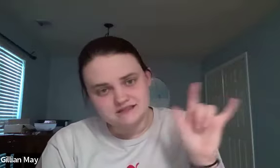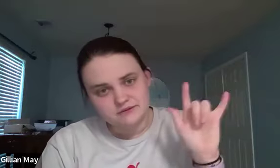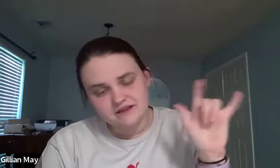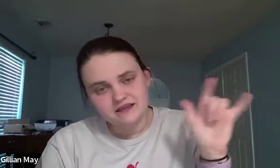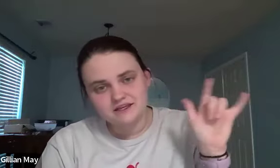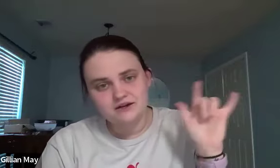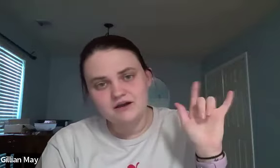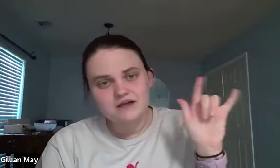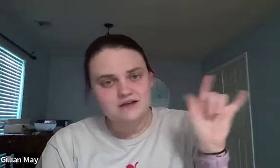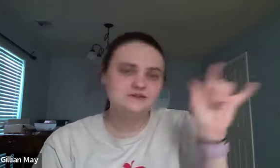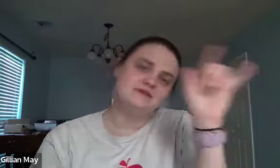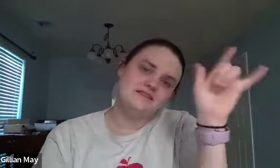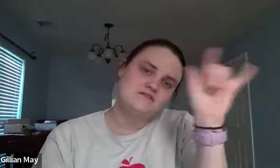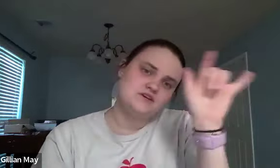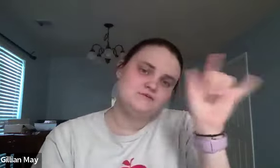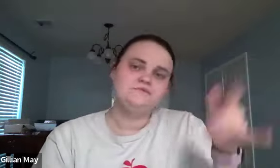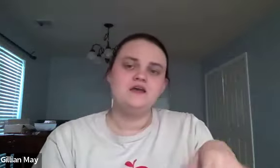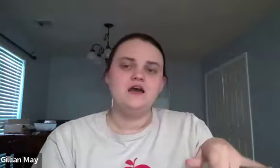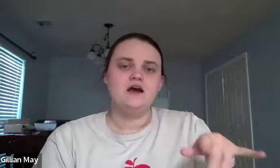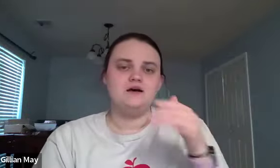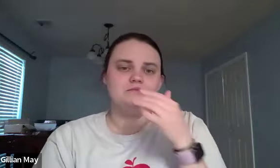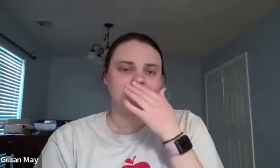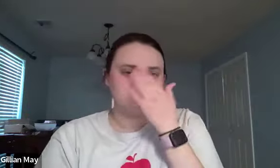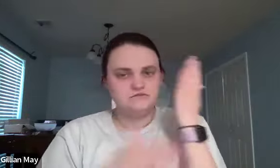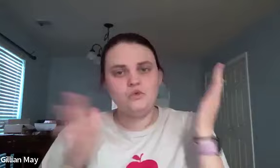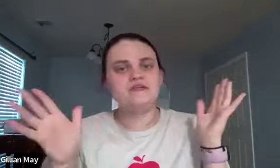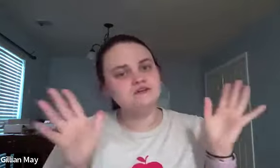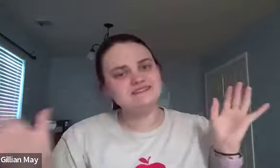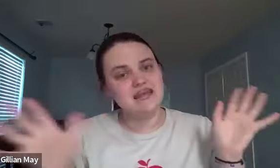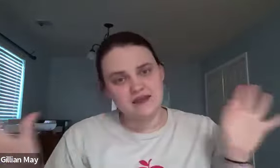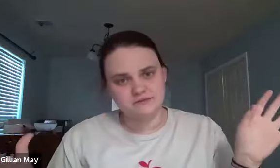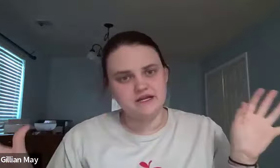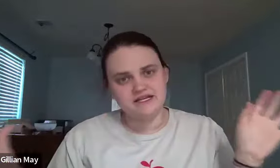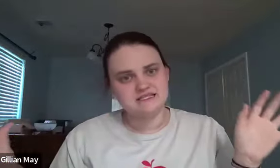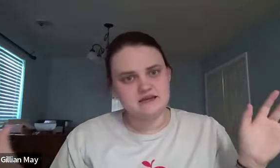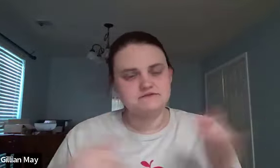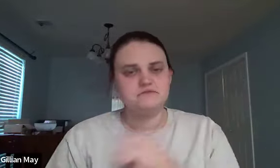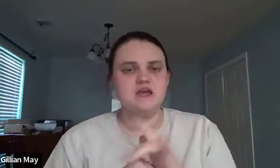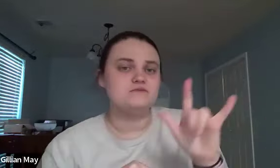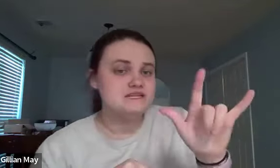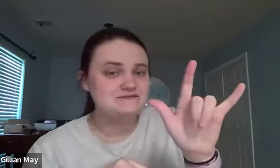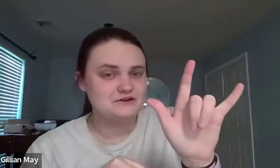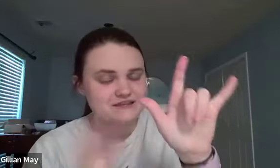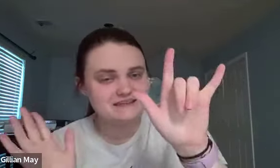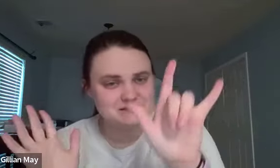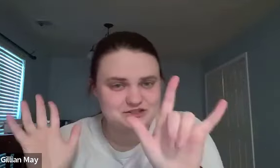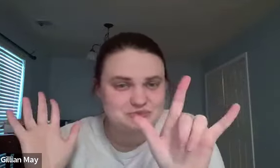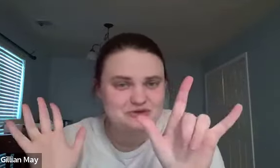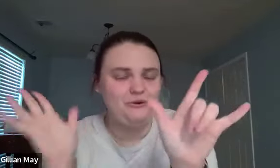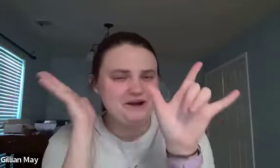I'll be like, oh, love you, and I'm like, love you. One that you can say to everybody and it's safe. And the reason for this, it's super cool. Once